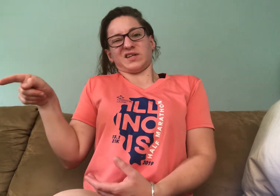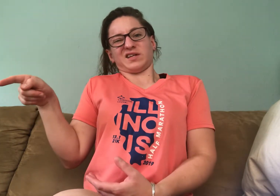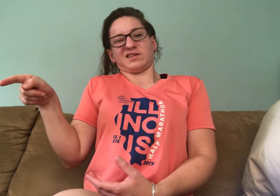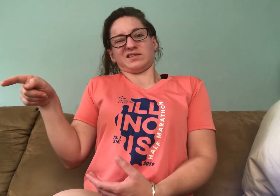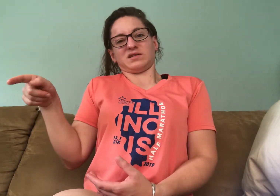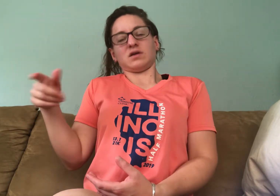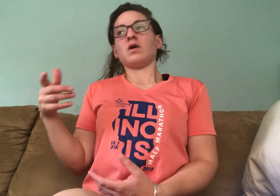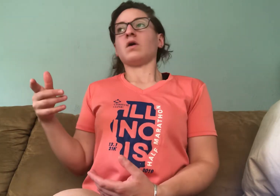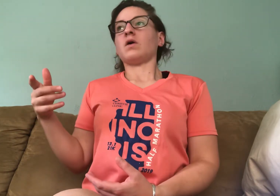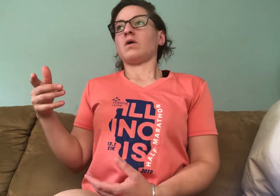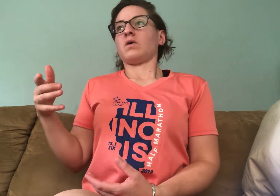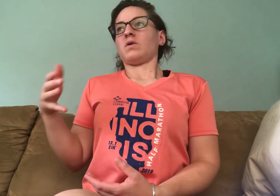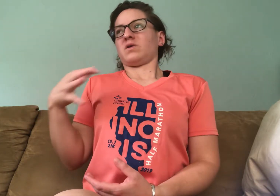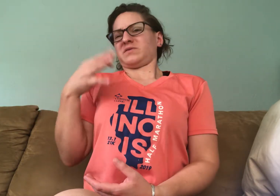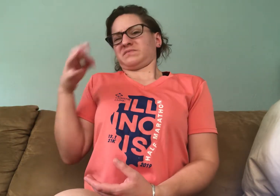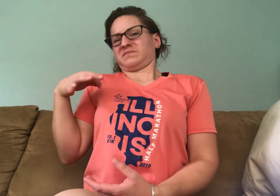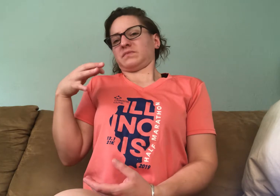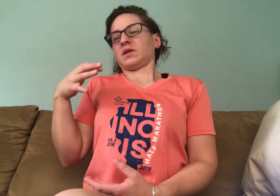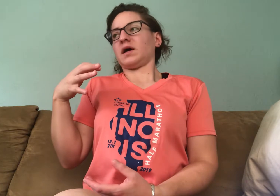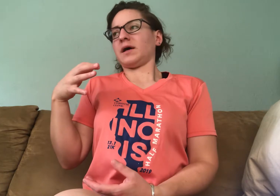there. Or